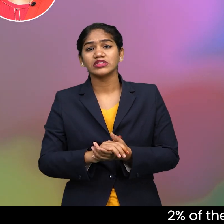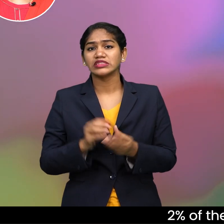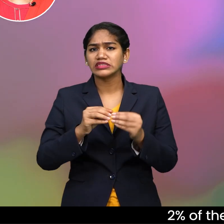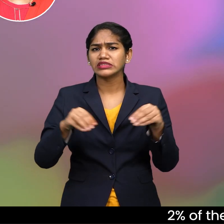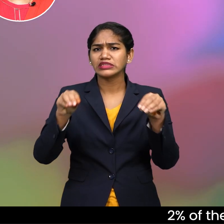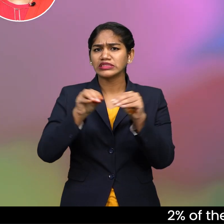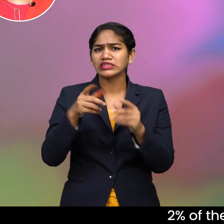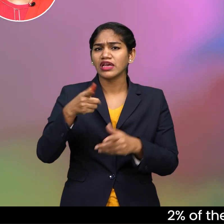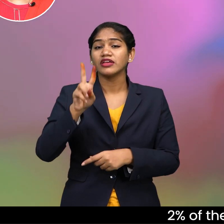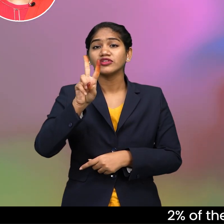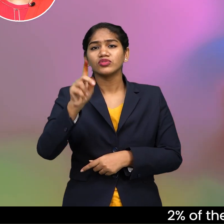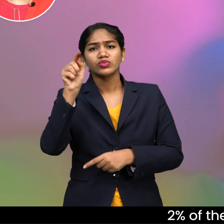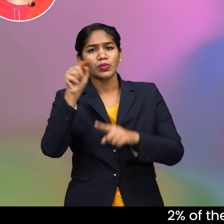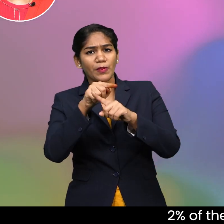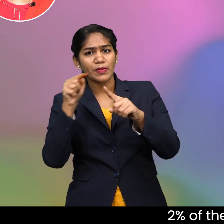2% of the body's weight.